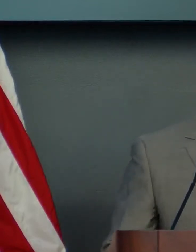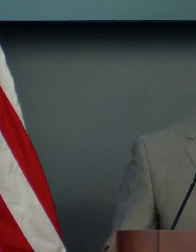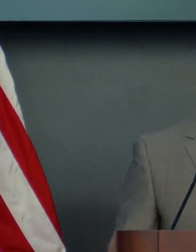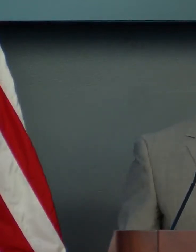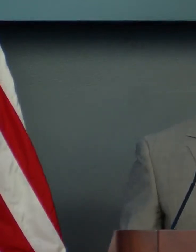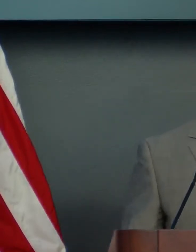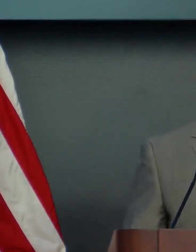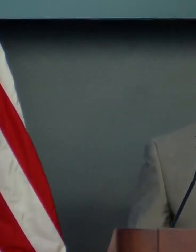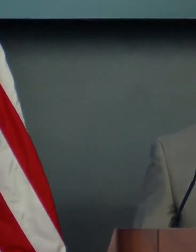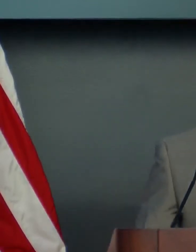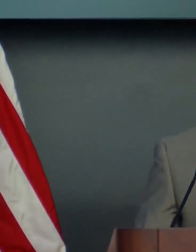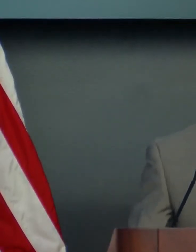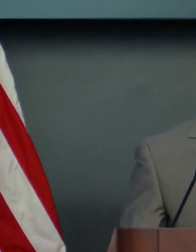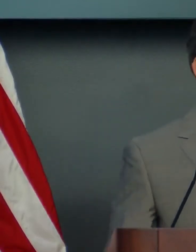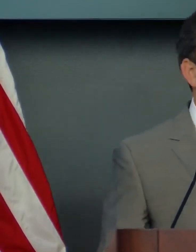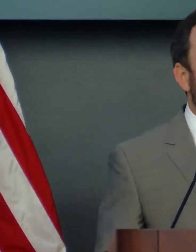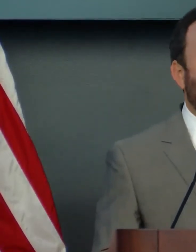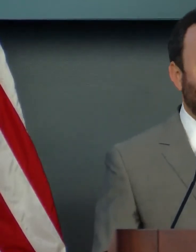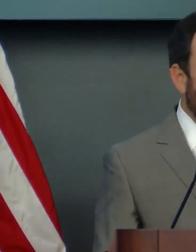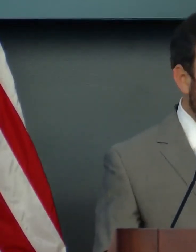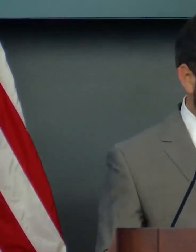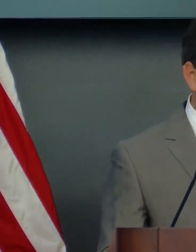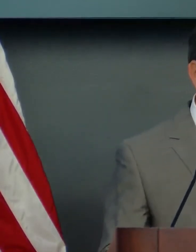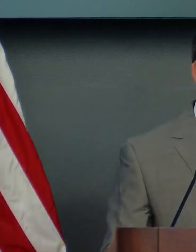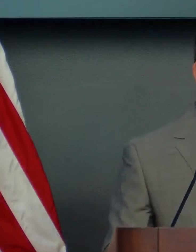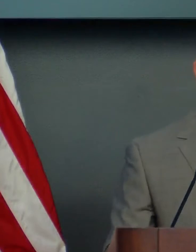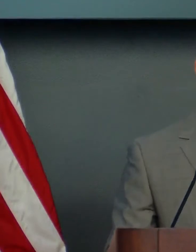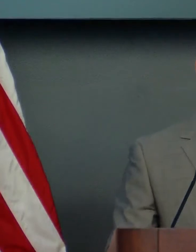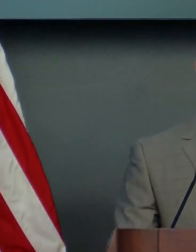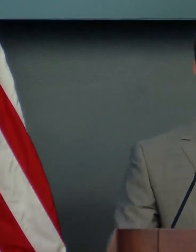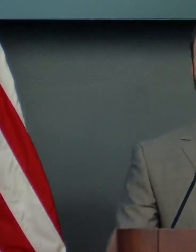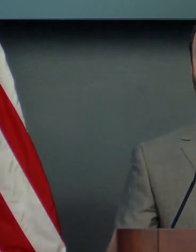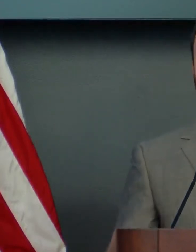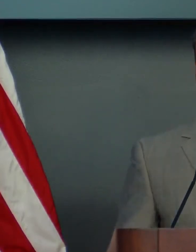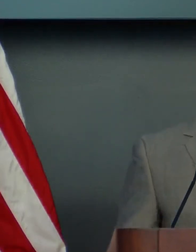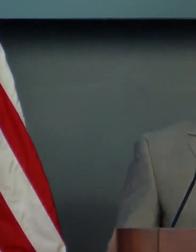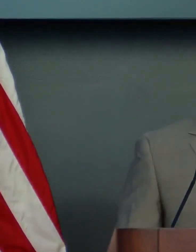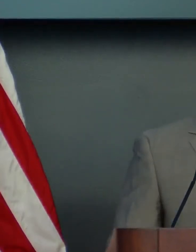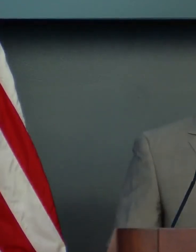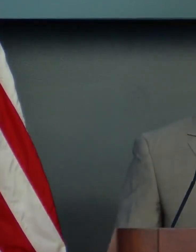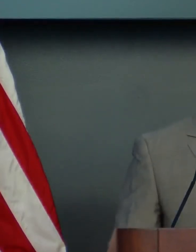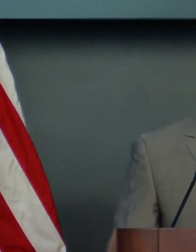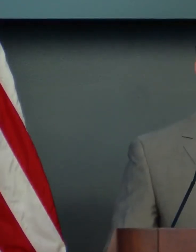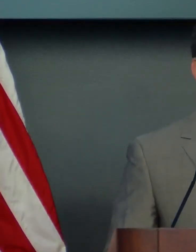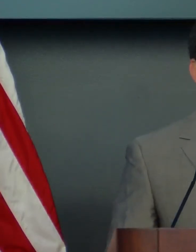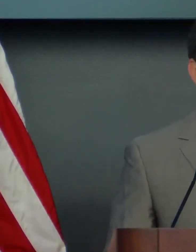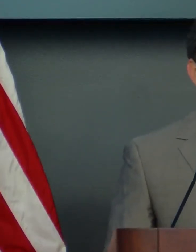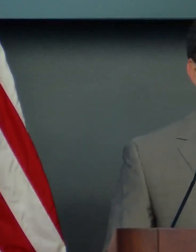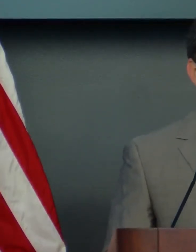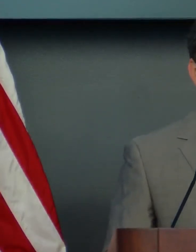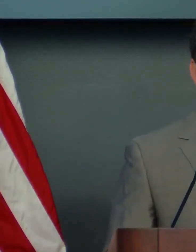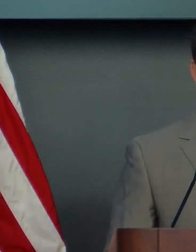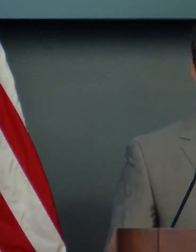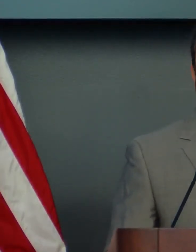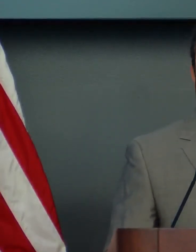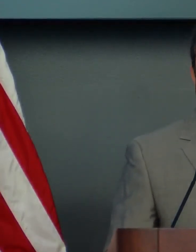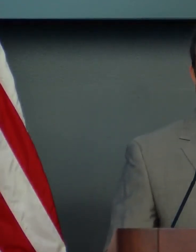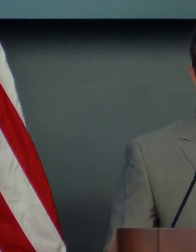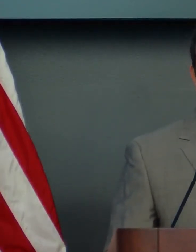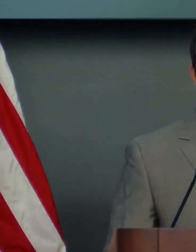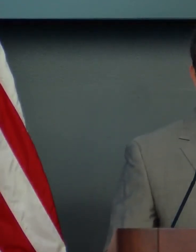Sincere congratulations to Ms. Janet Mann for becoming Louisiana's newest millionaire, and we're proud of